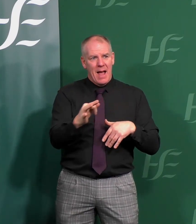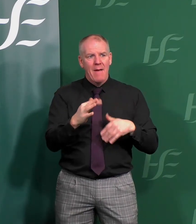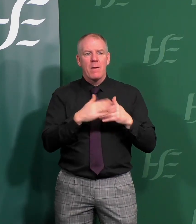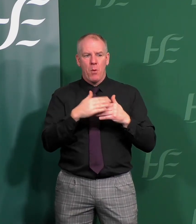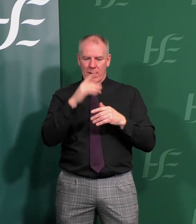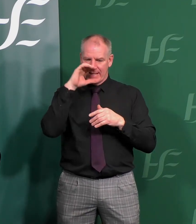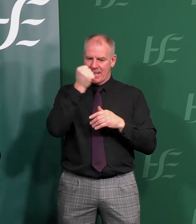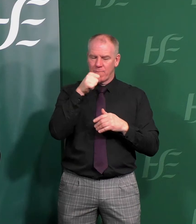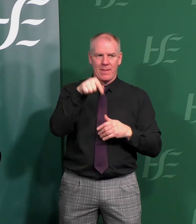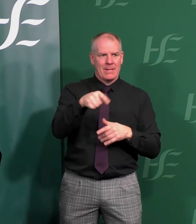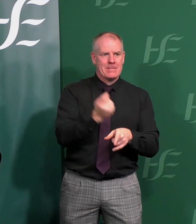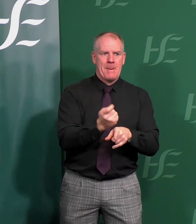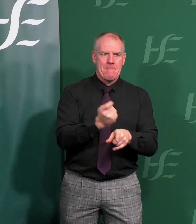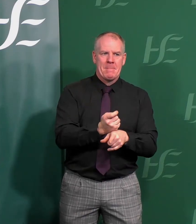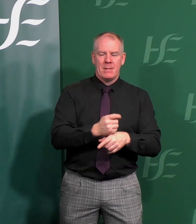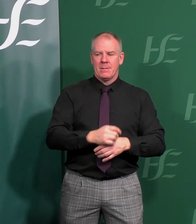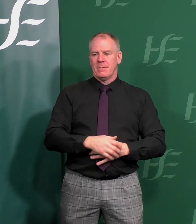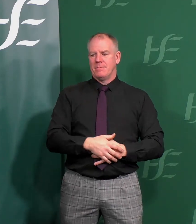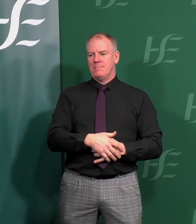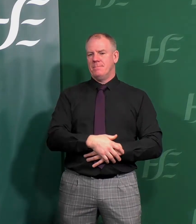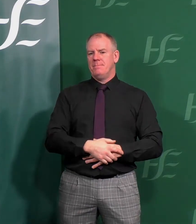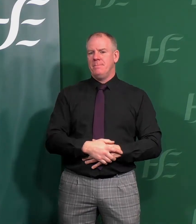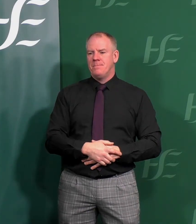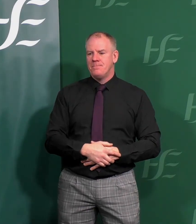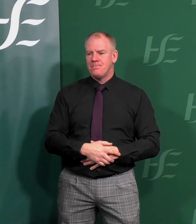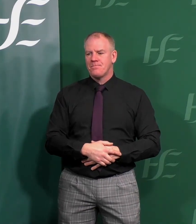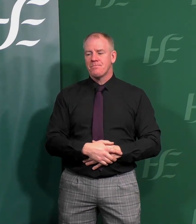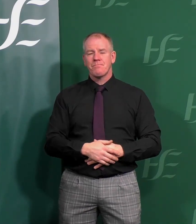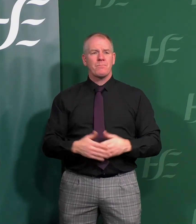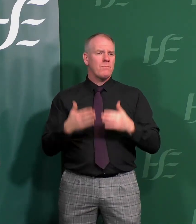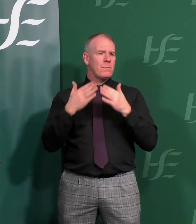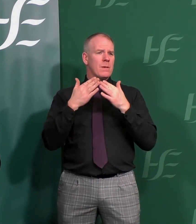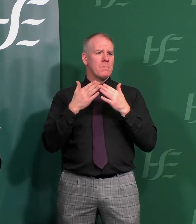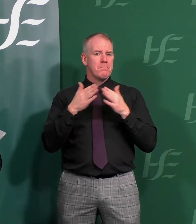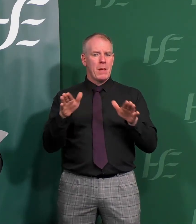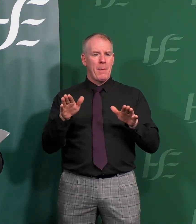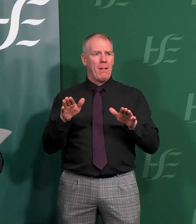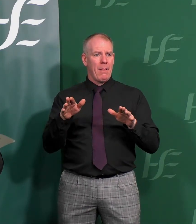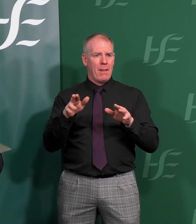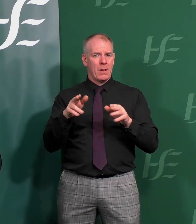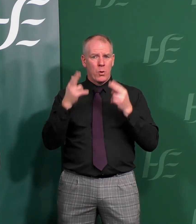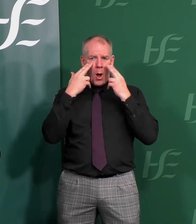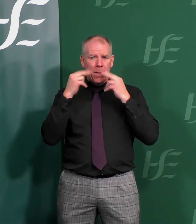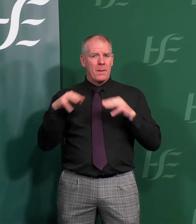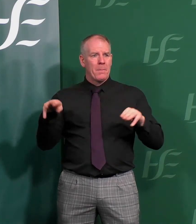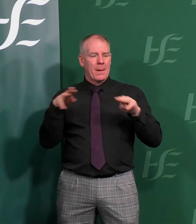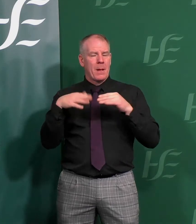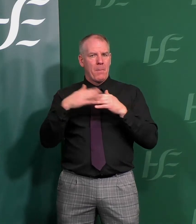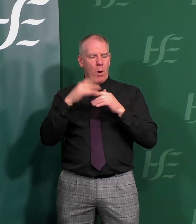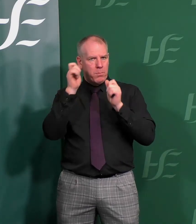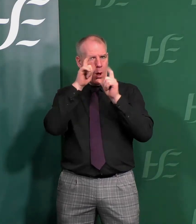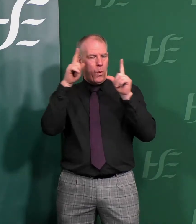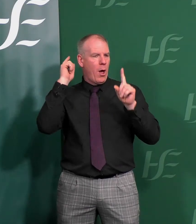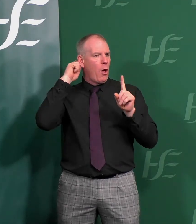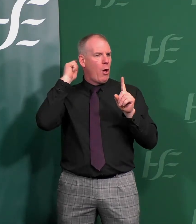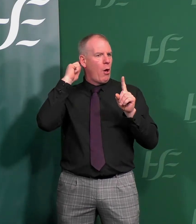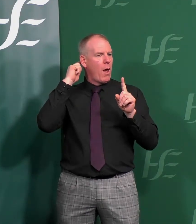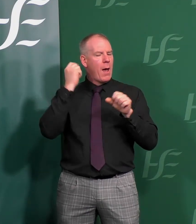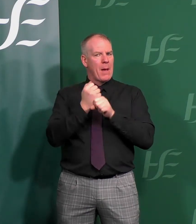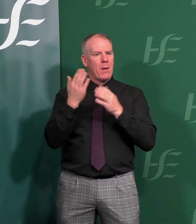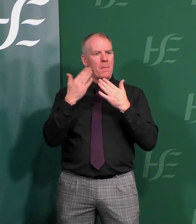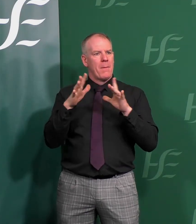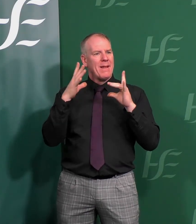more severe. And I do think the public have a much stronger, greater awareness in terms of the public health